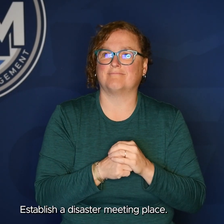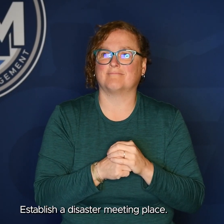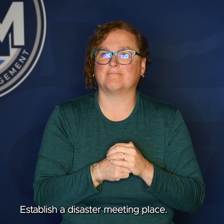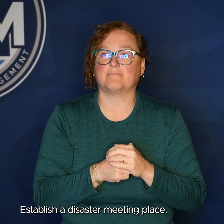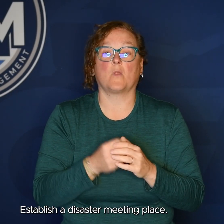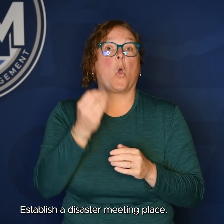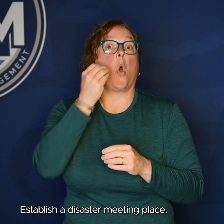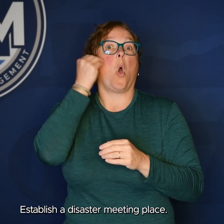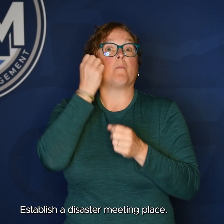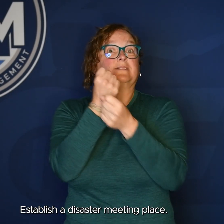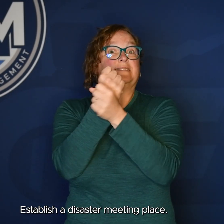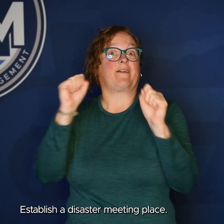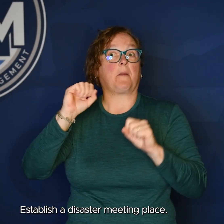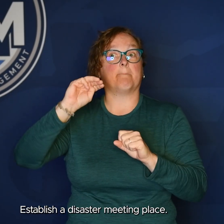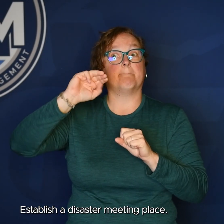Establish a disaster meeting place.